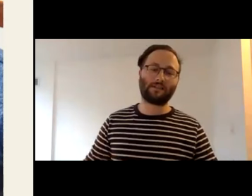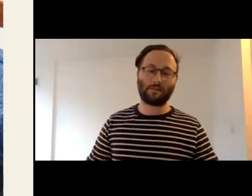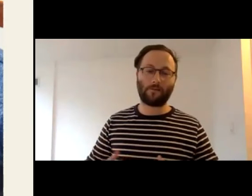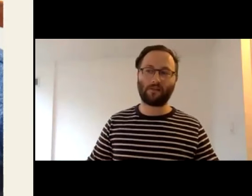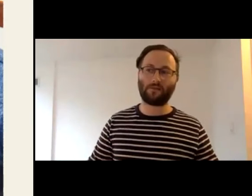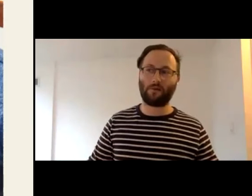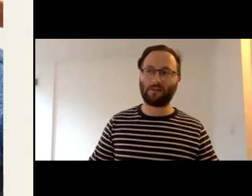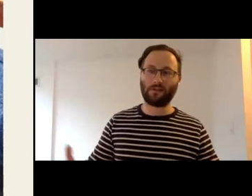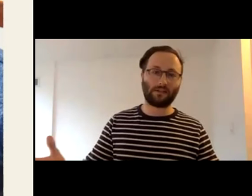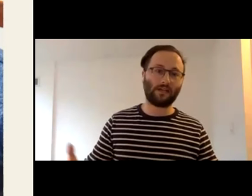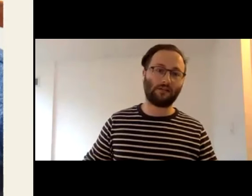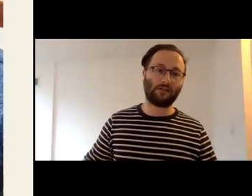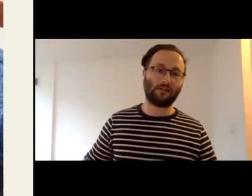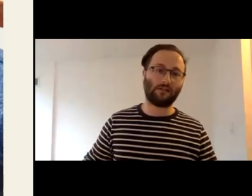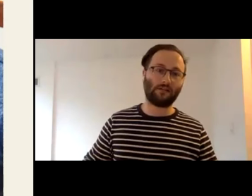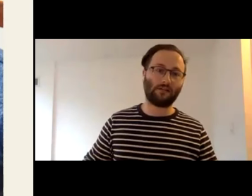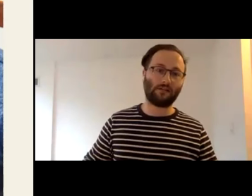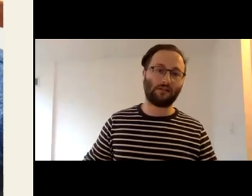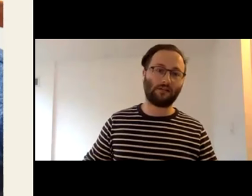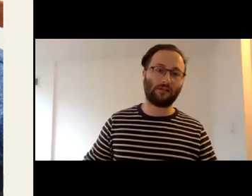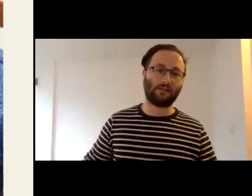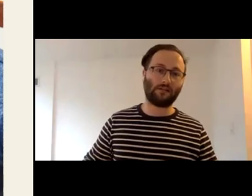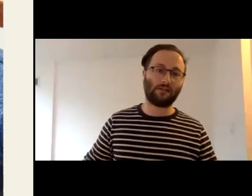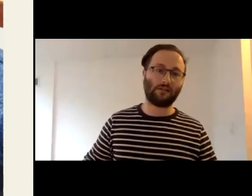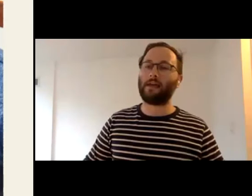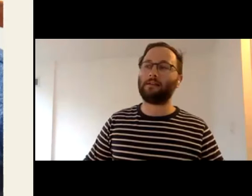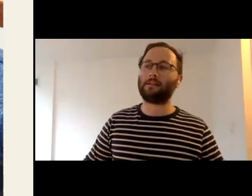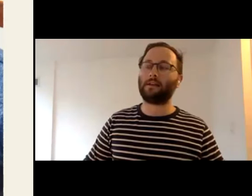by some type of experience. In this case, it's video games.